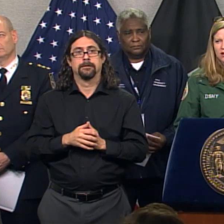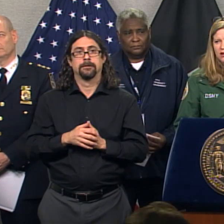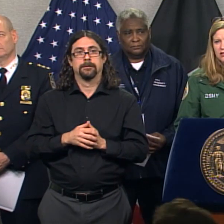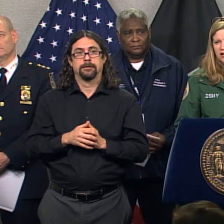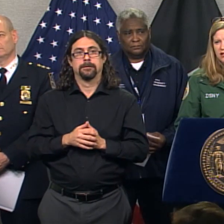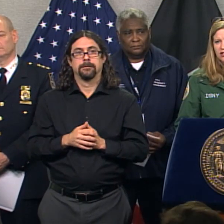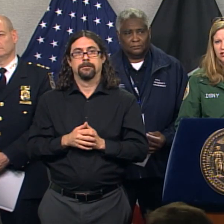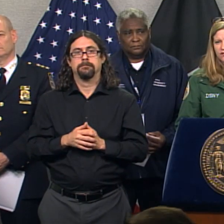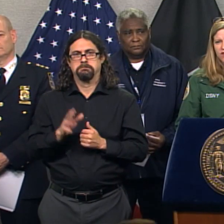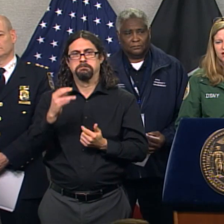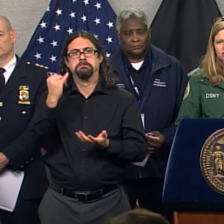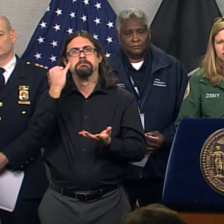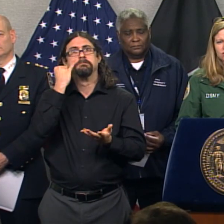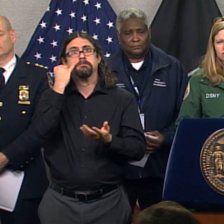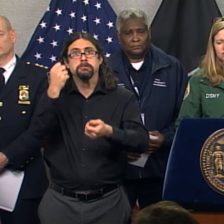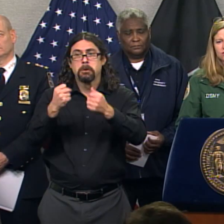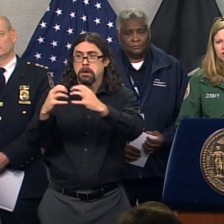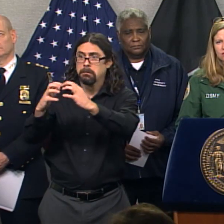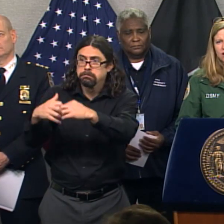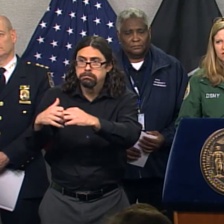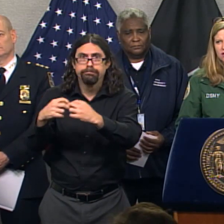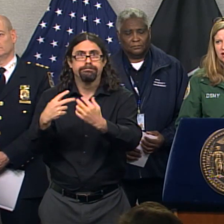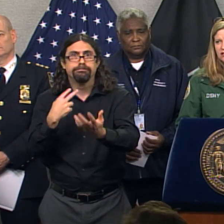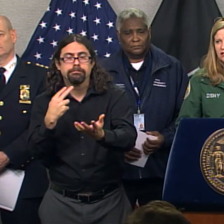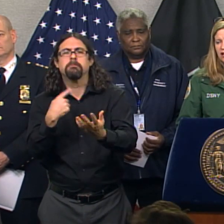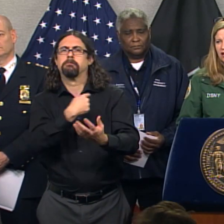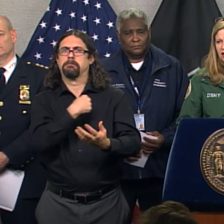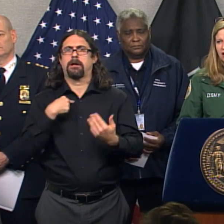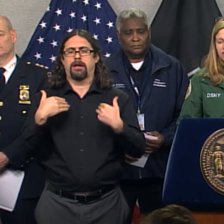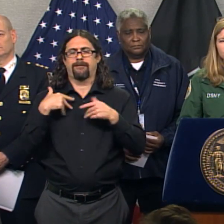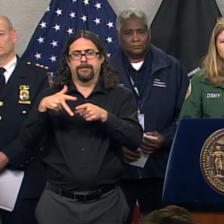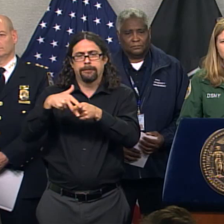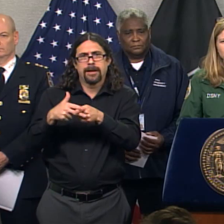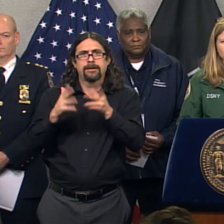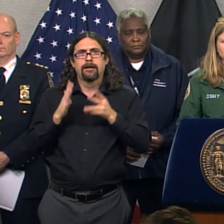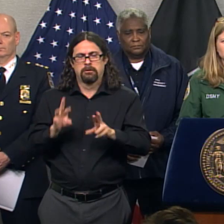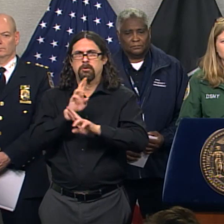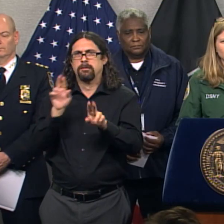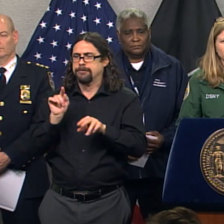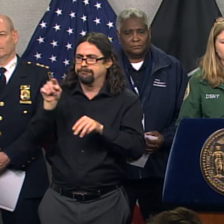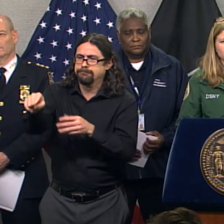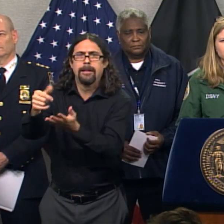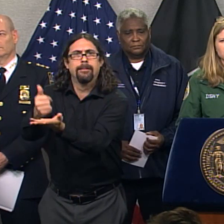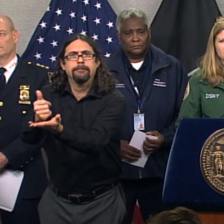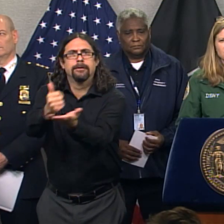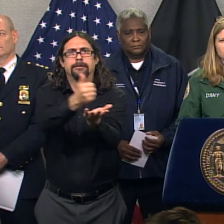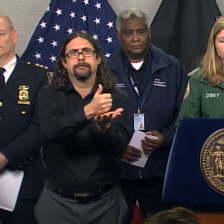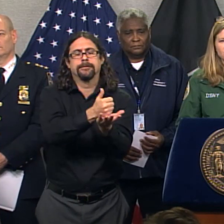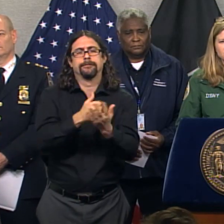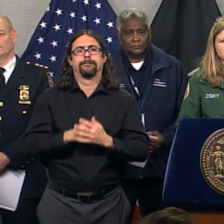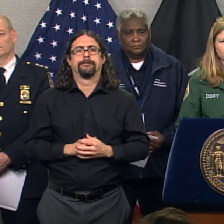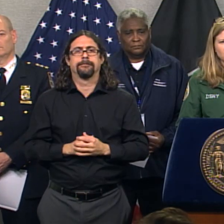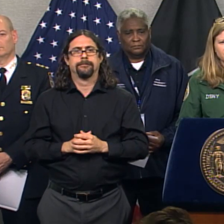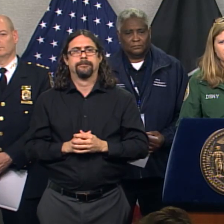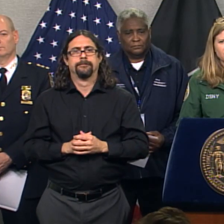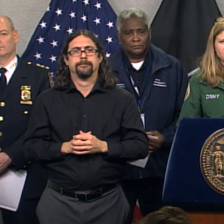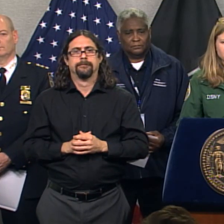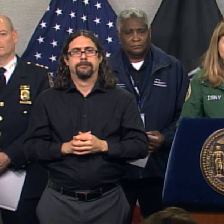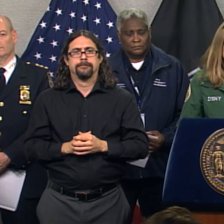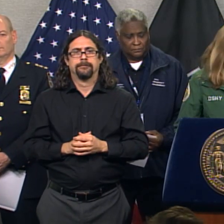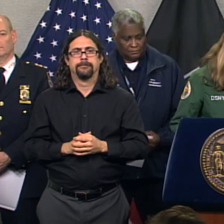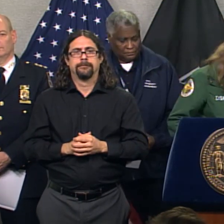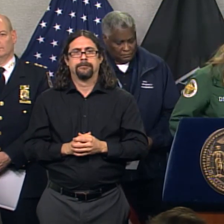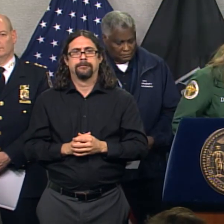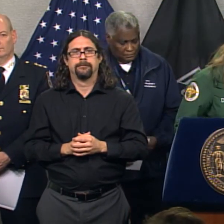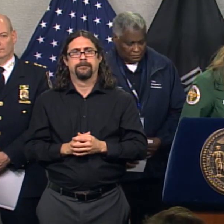for sanitation to fight just due to the rate of intensity, and I really do encourage you to stay off the roads. It's very slippery out there. Thank